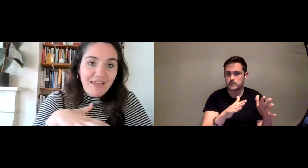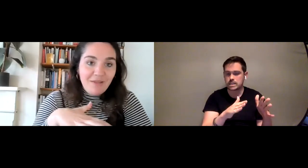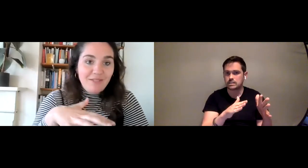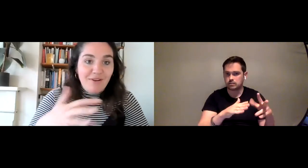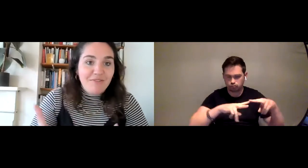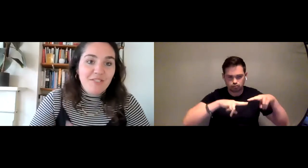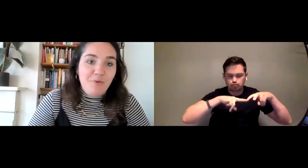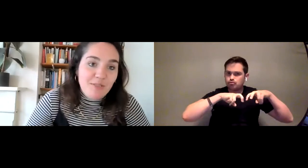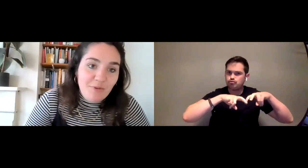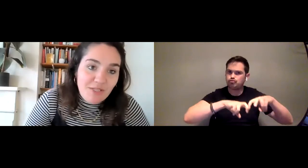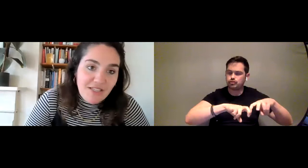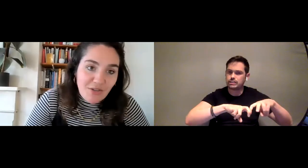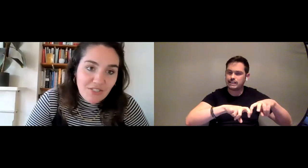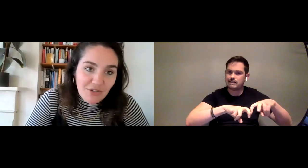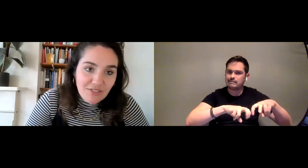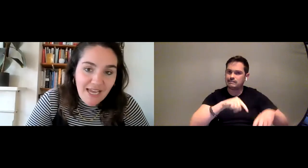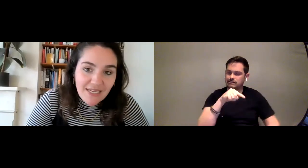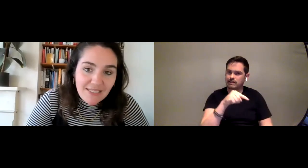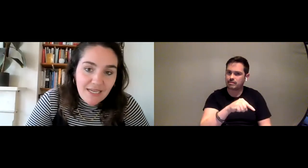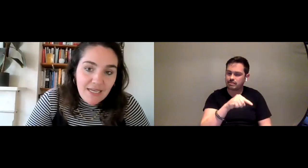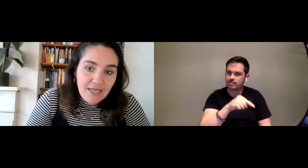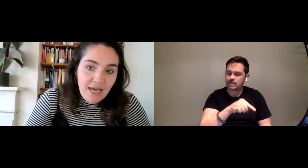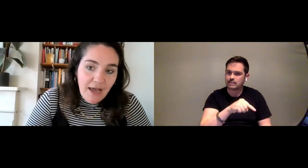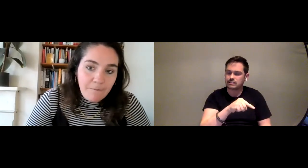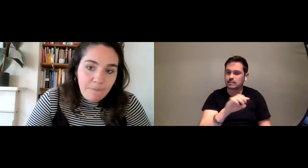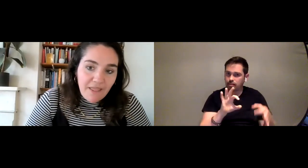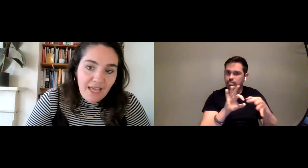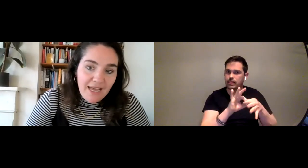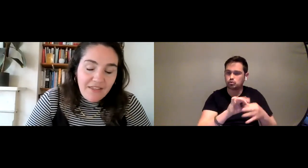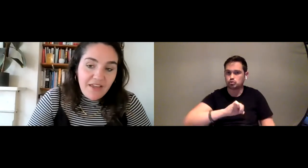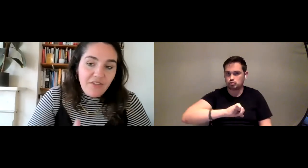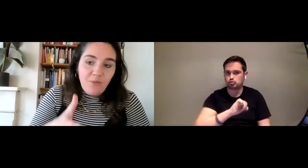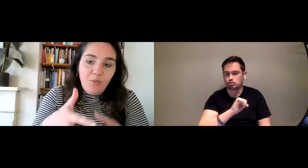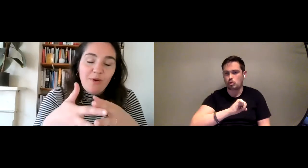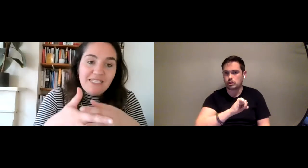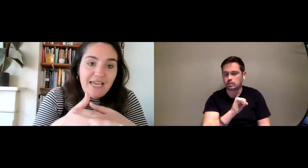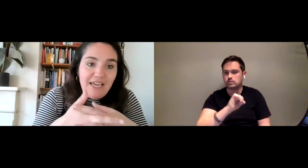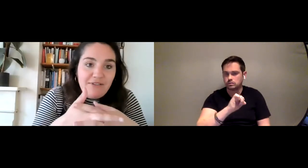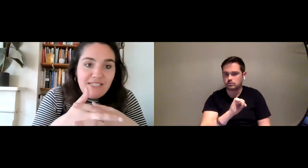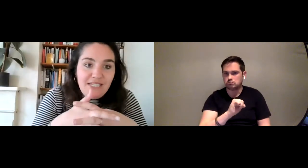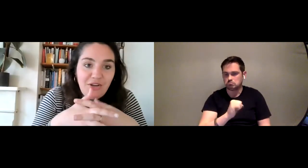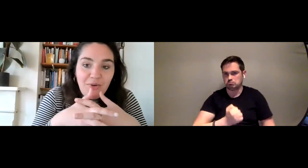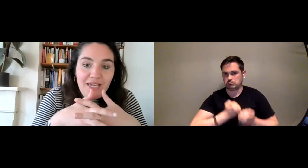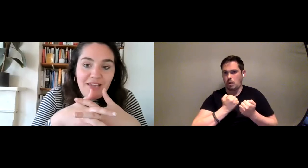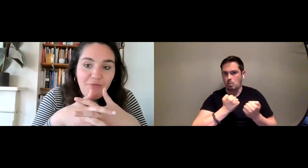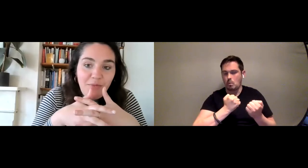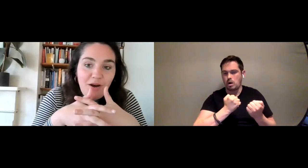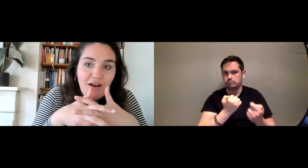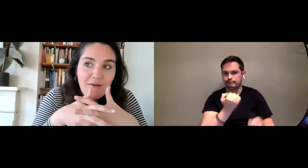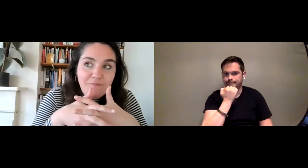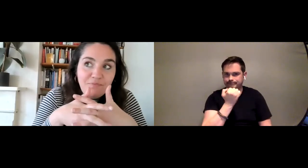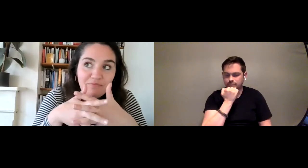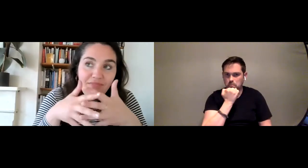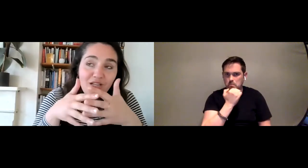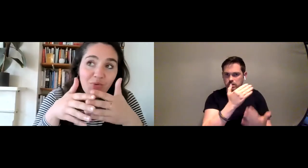to make them as relevant as possible to the Scottish context. And I think that what we're saying here is, you know, if we